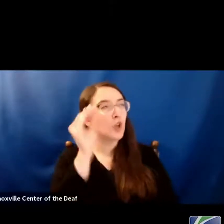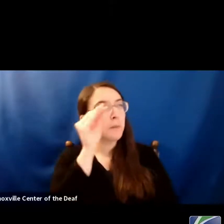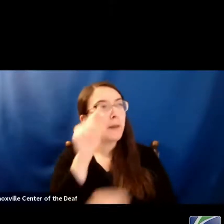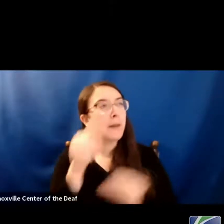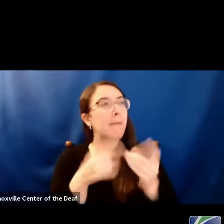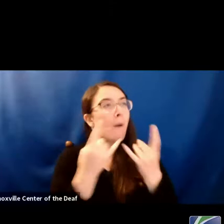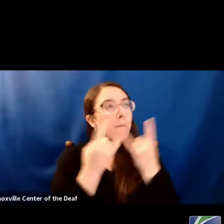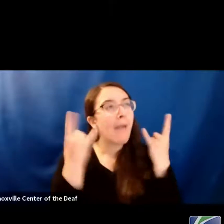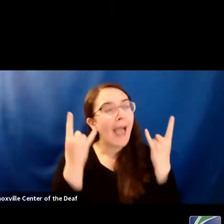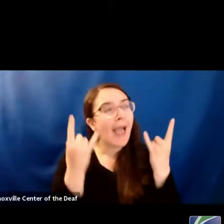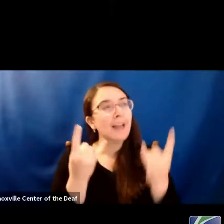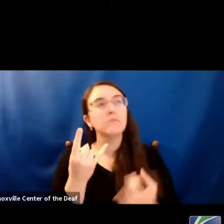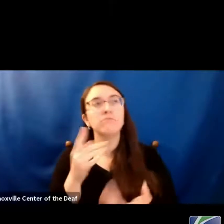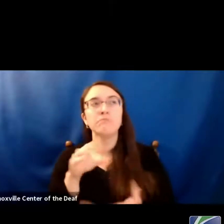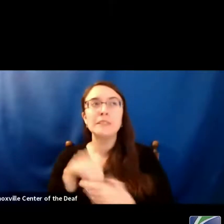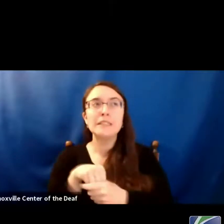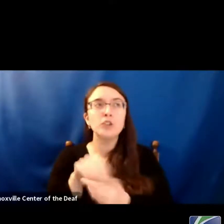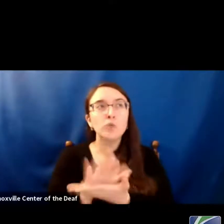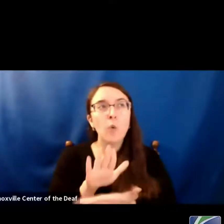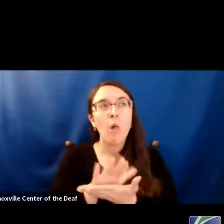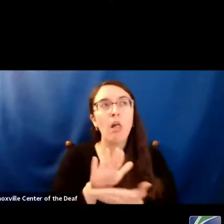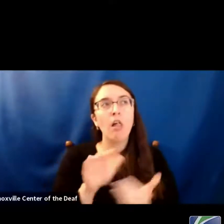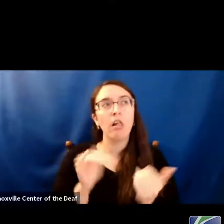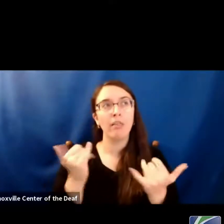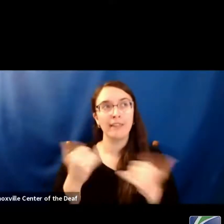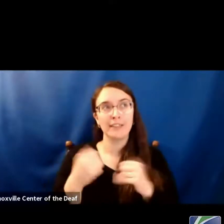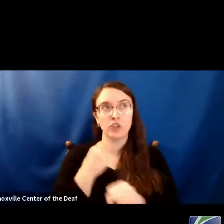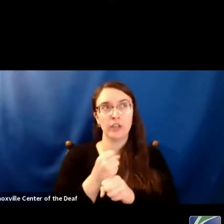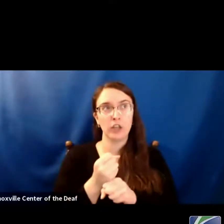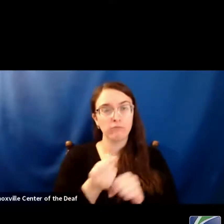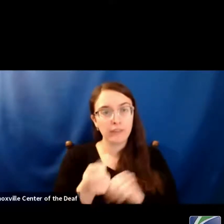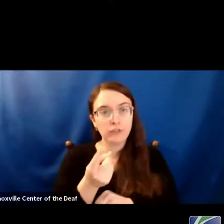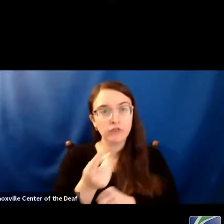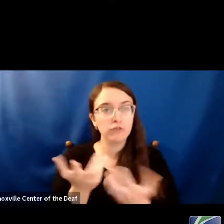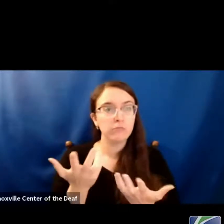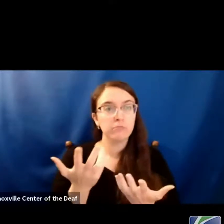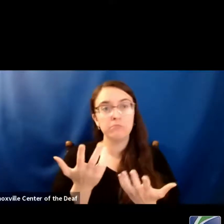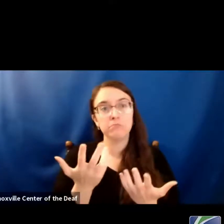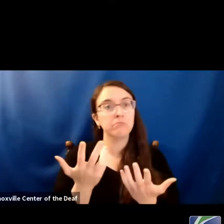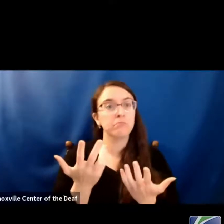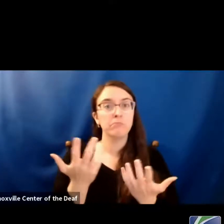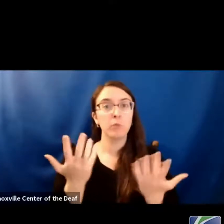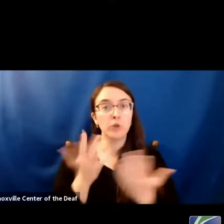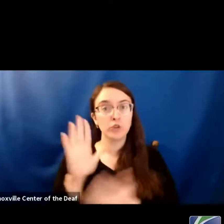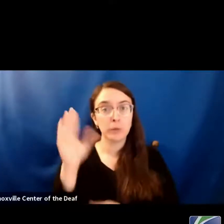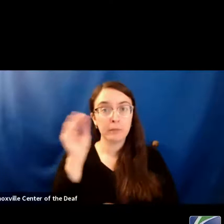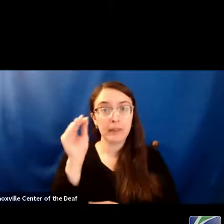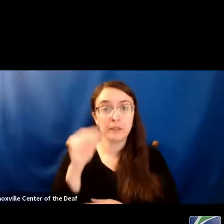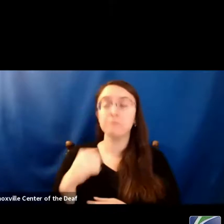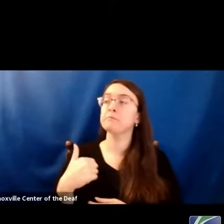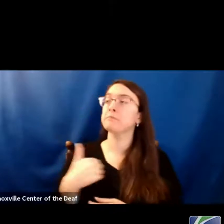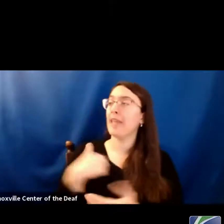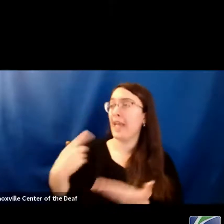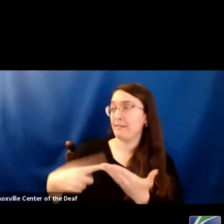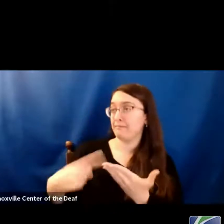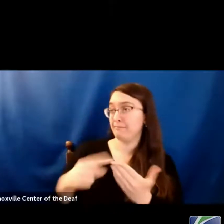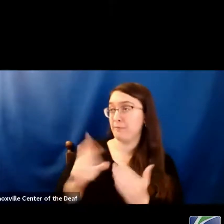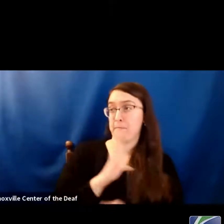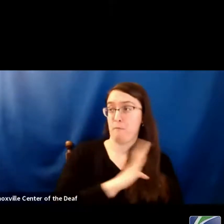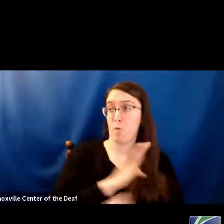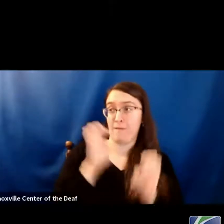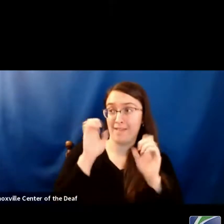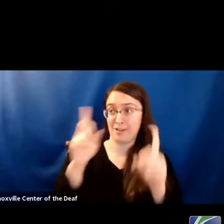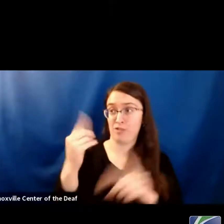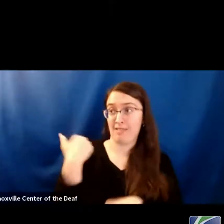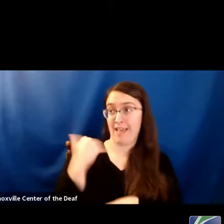How long would you encourage mask wearing? As I stated last night to the Board of Education, I recommend that